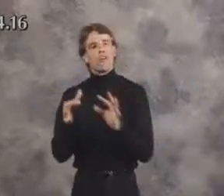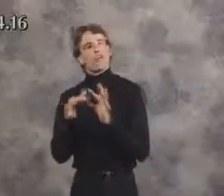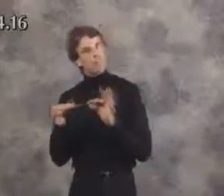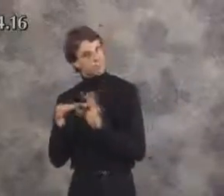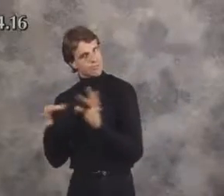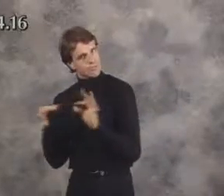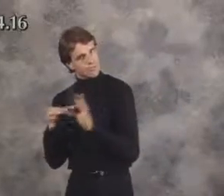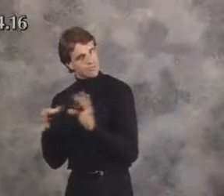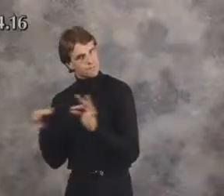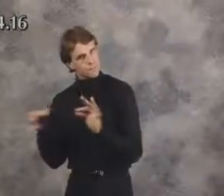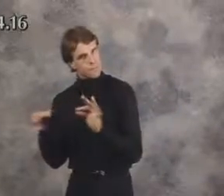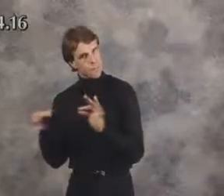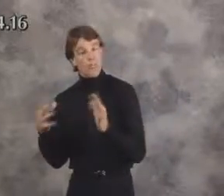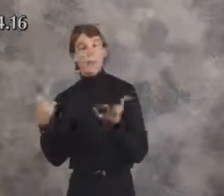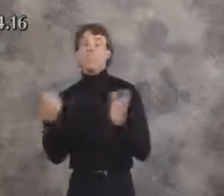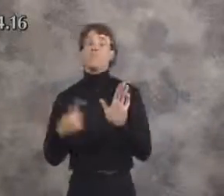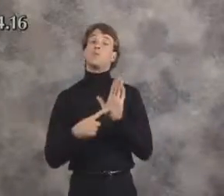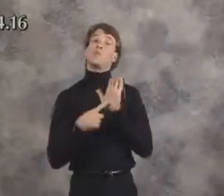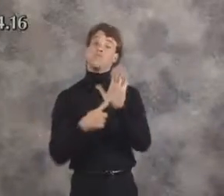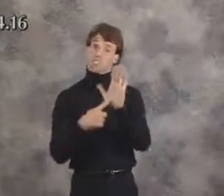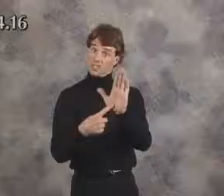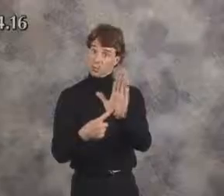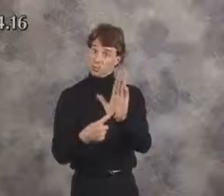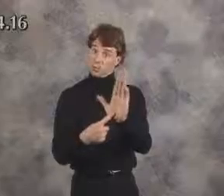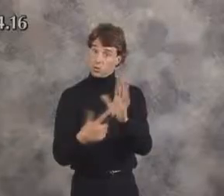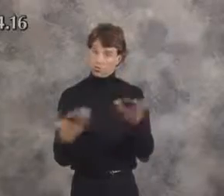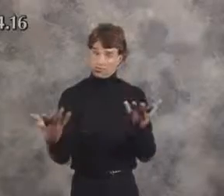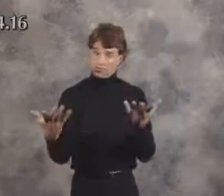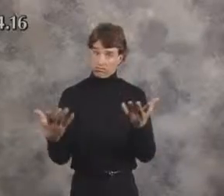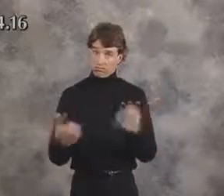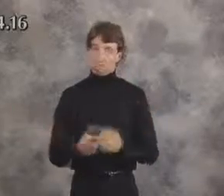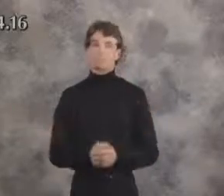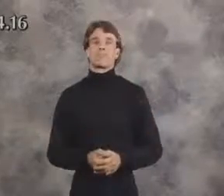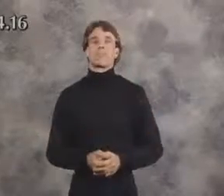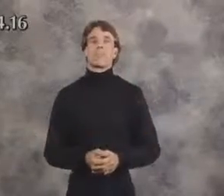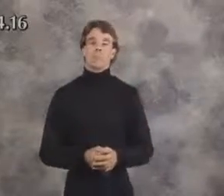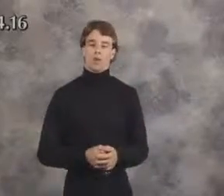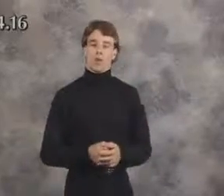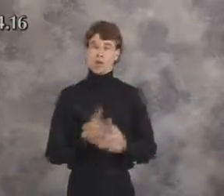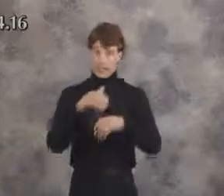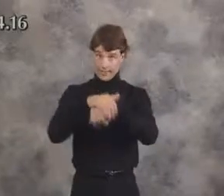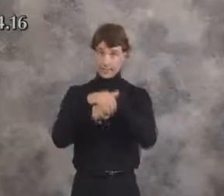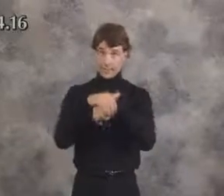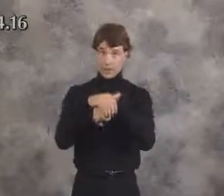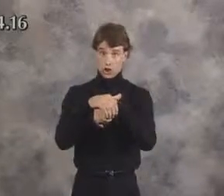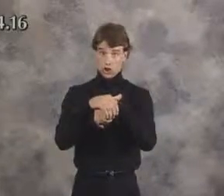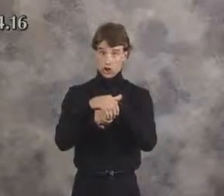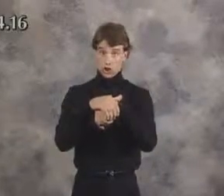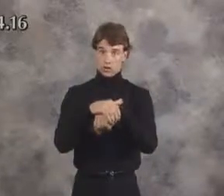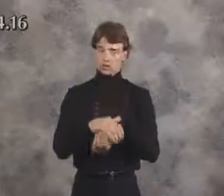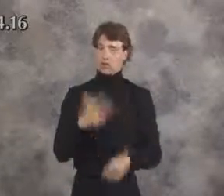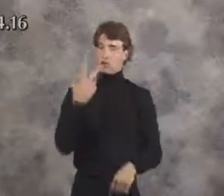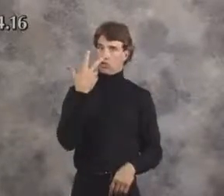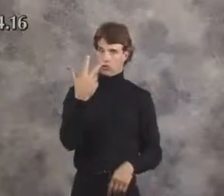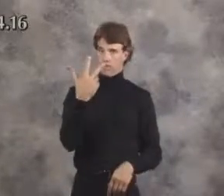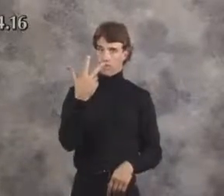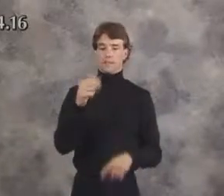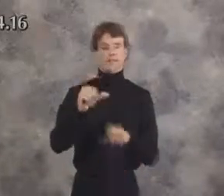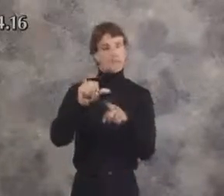the topic-comment rule. For example, in English, we say